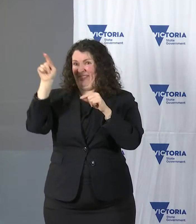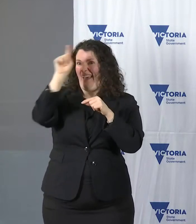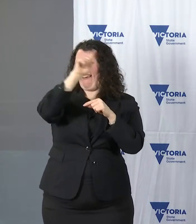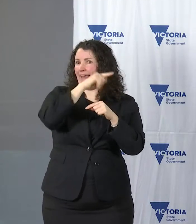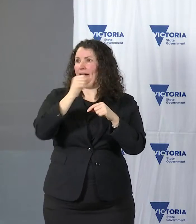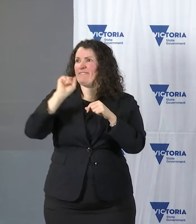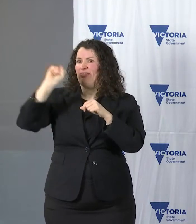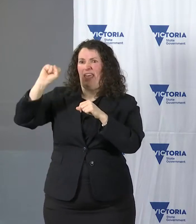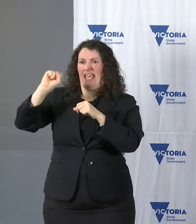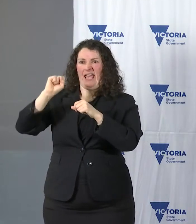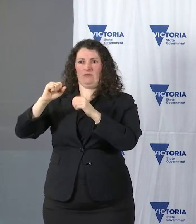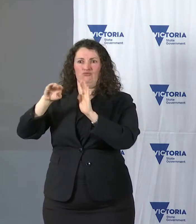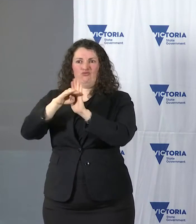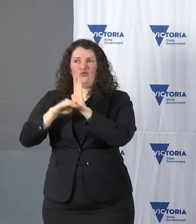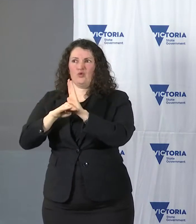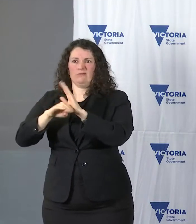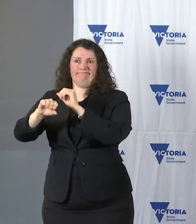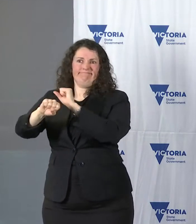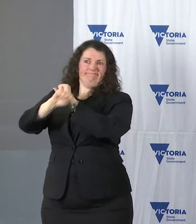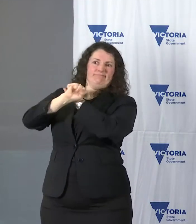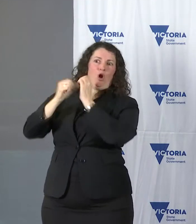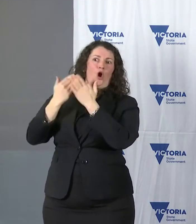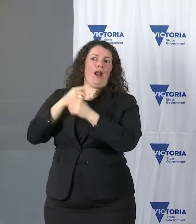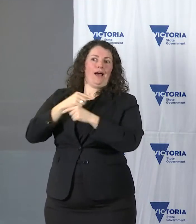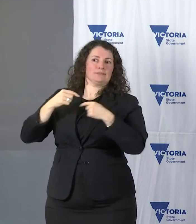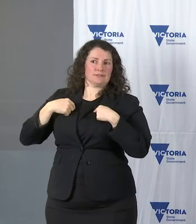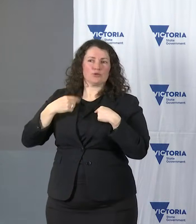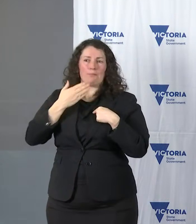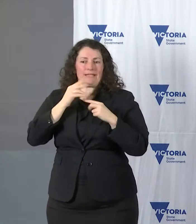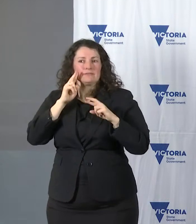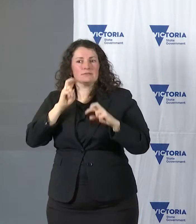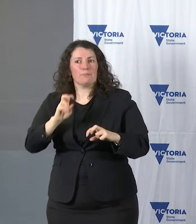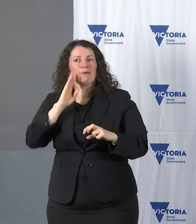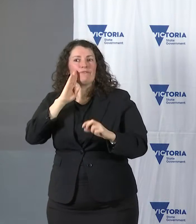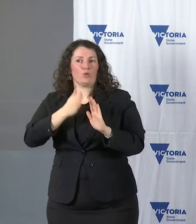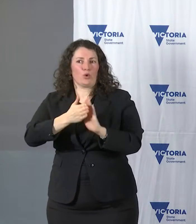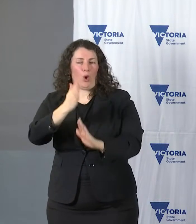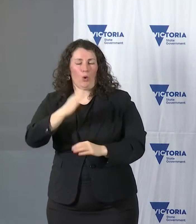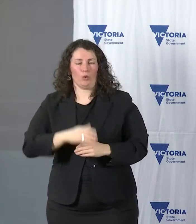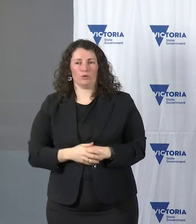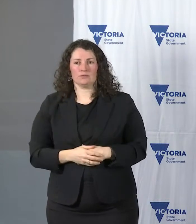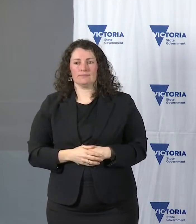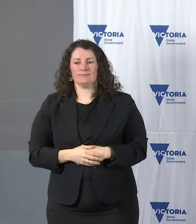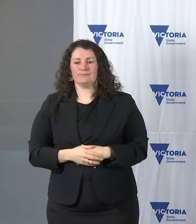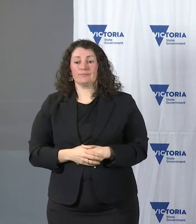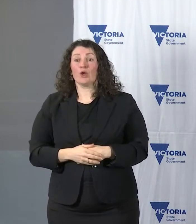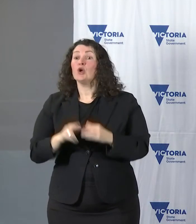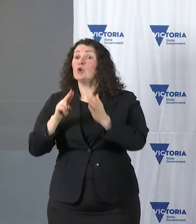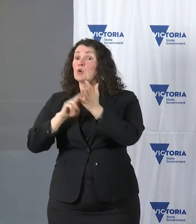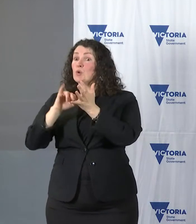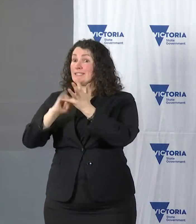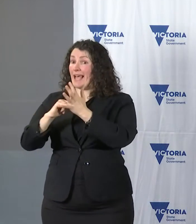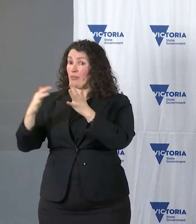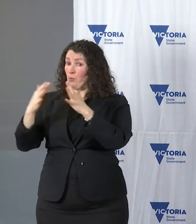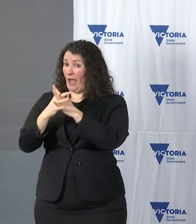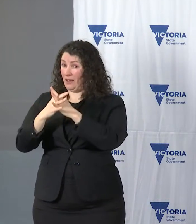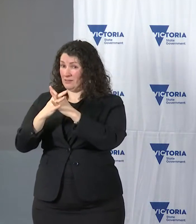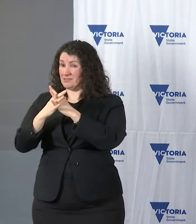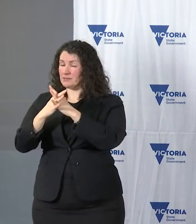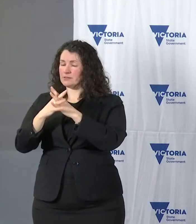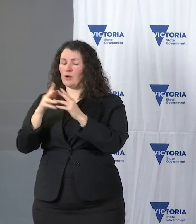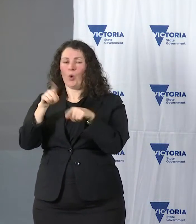return. And then New South Wales as an extreme risk zone means that if you don't live in the border bubble, you won't have an